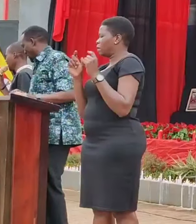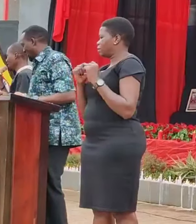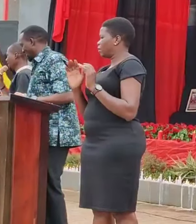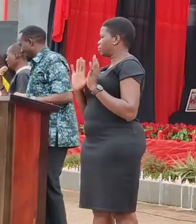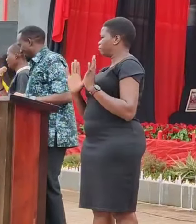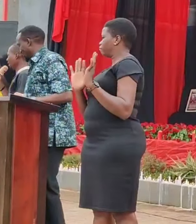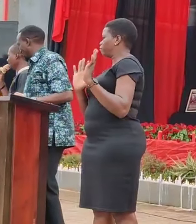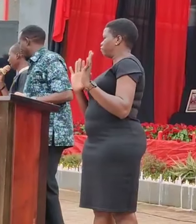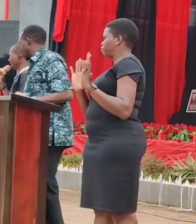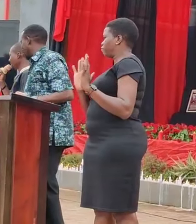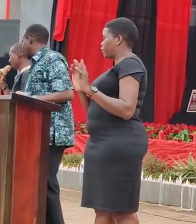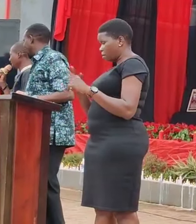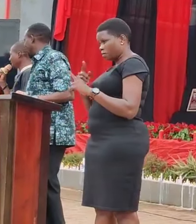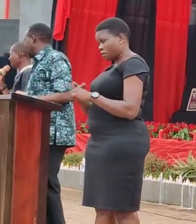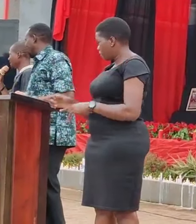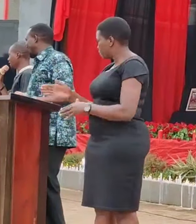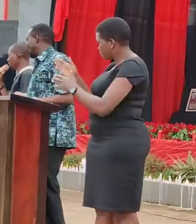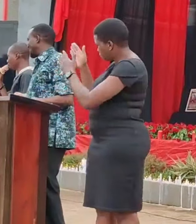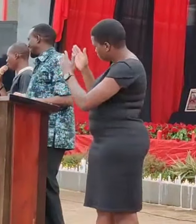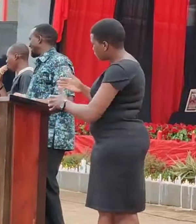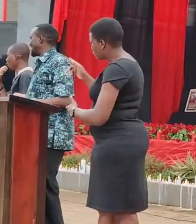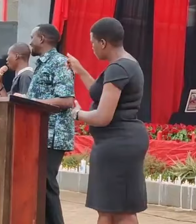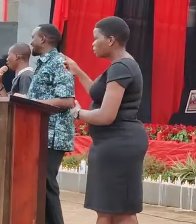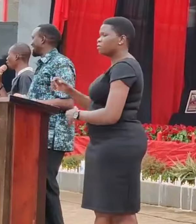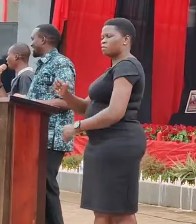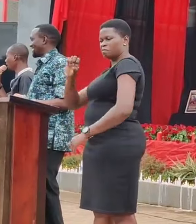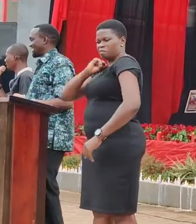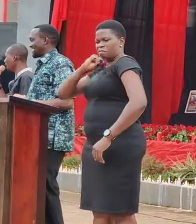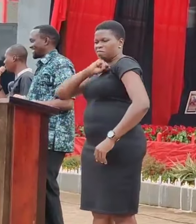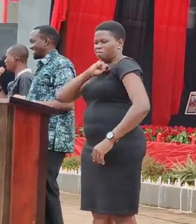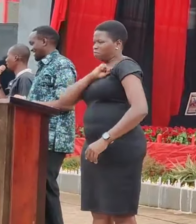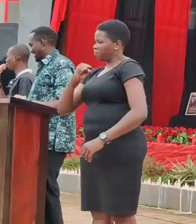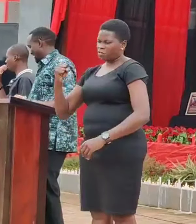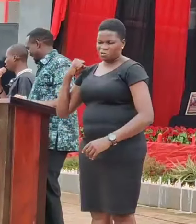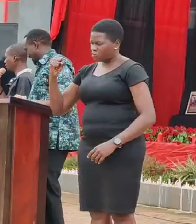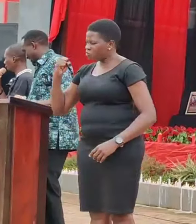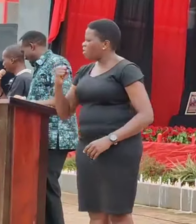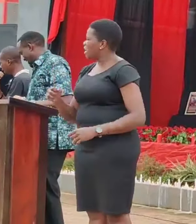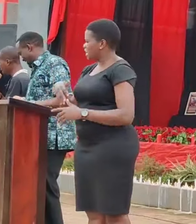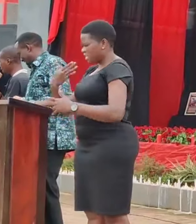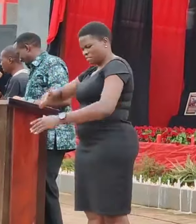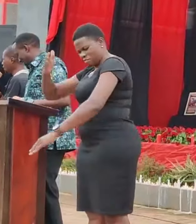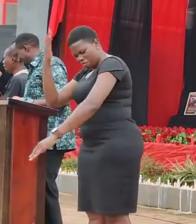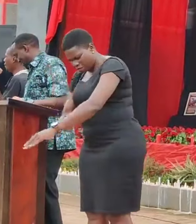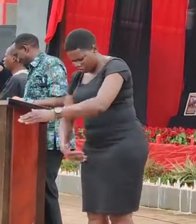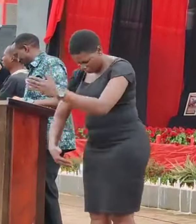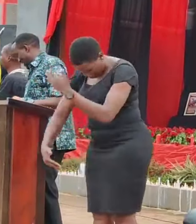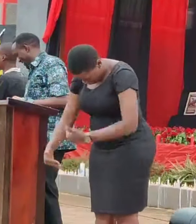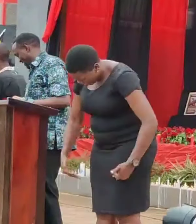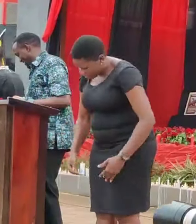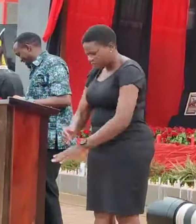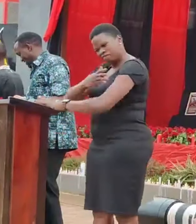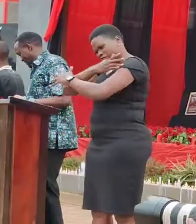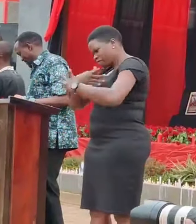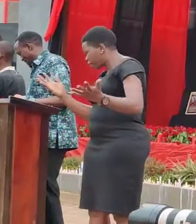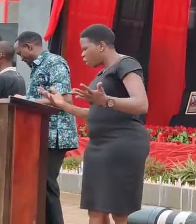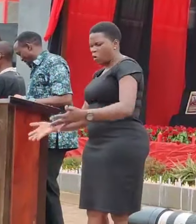byange naye nga nze ndi mugumu okulwana naawe oba batukutulako bigere